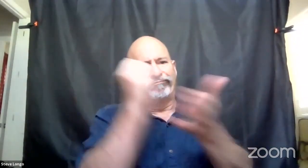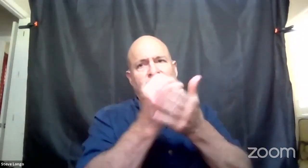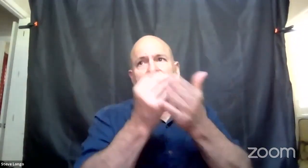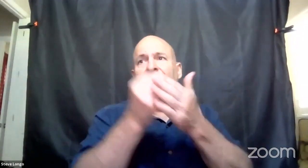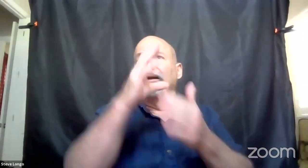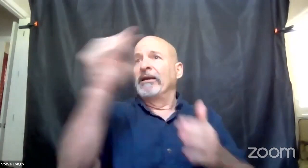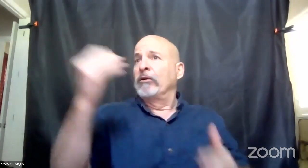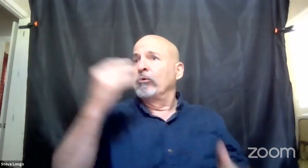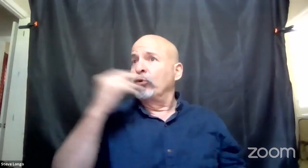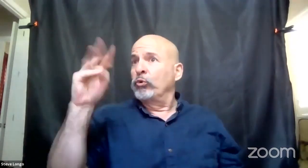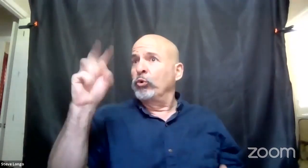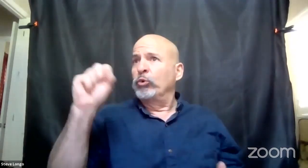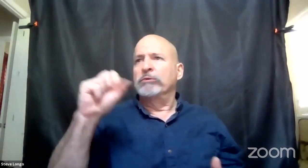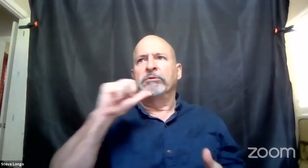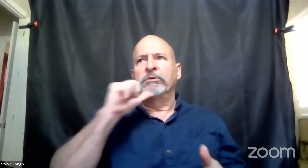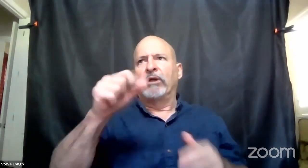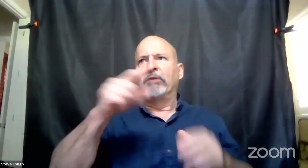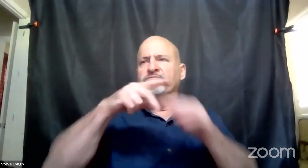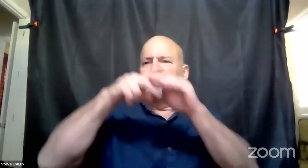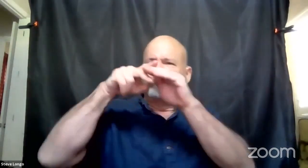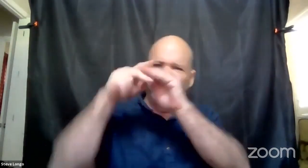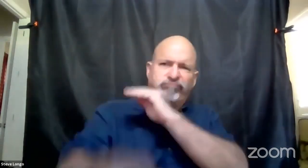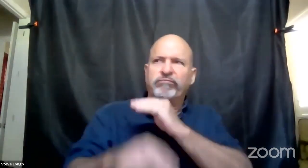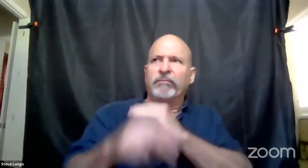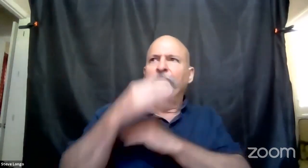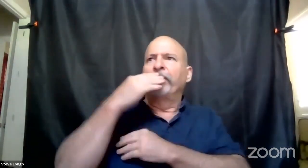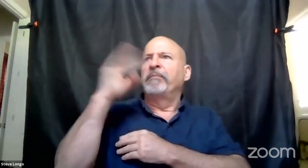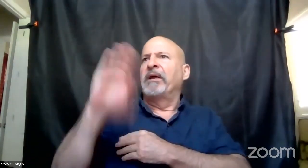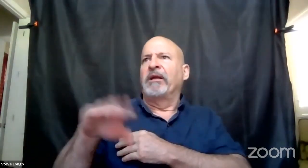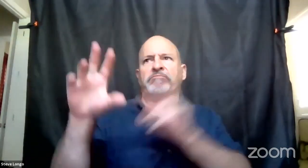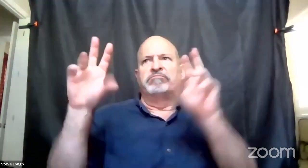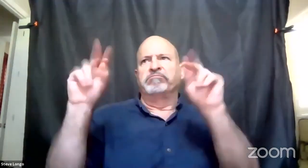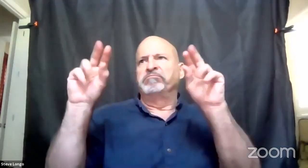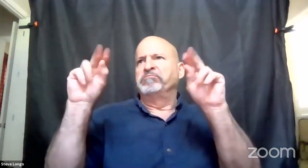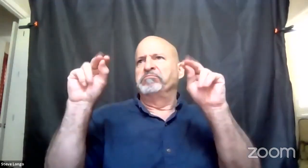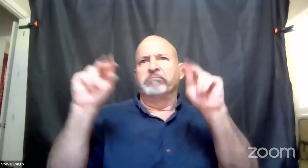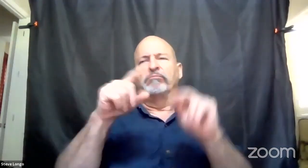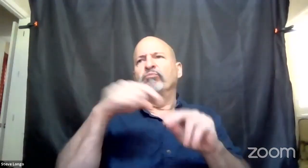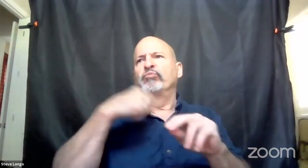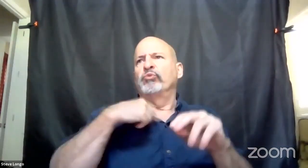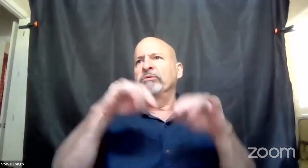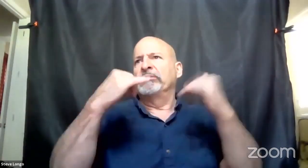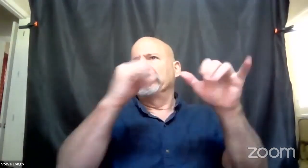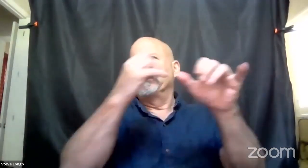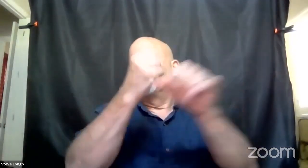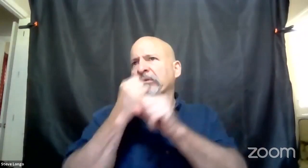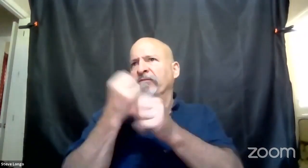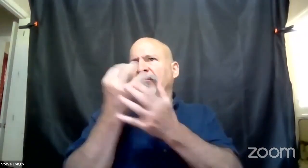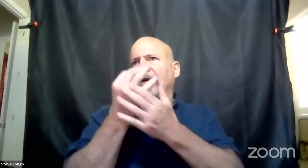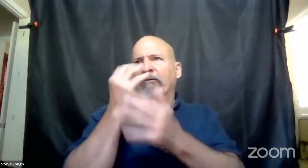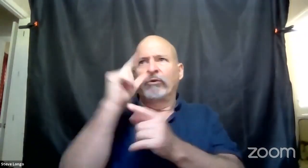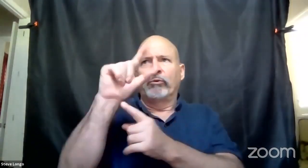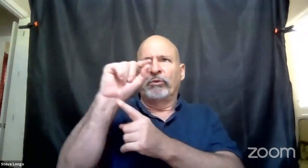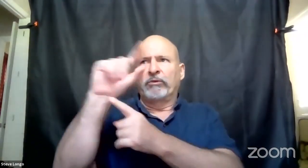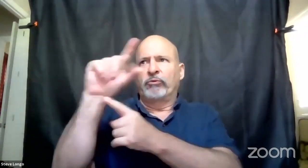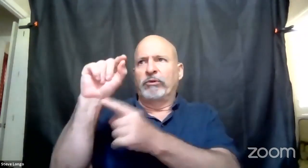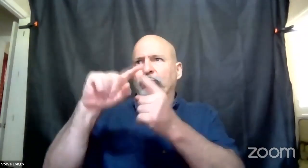Paul, again and again, has made sure that we have done that, and also helped to ensure that we are not in the red, that we are